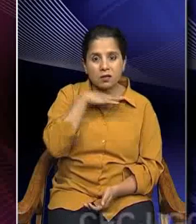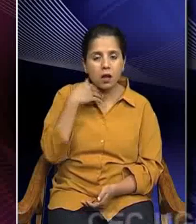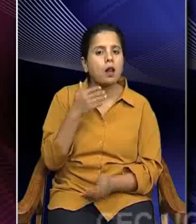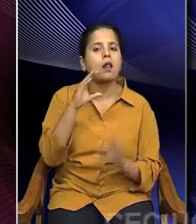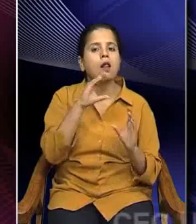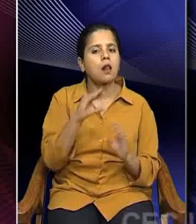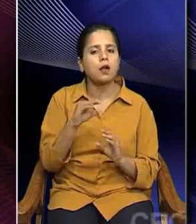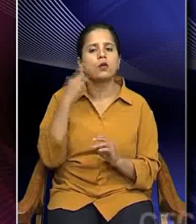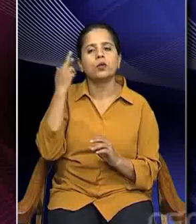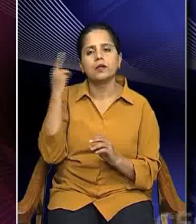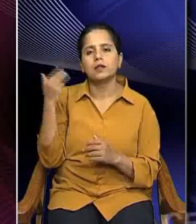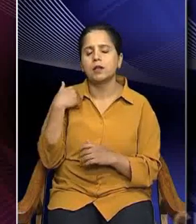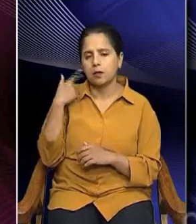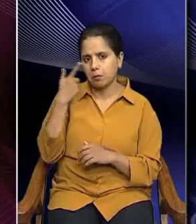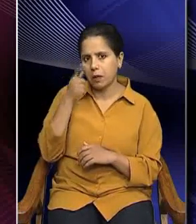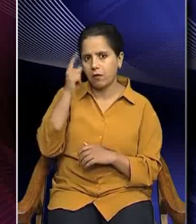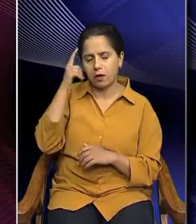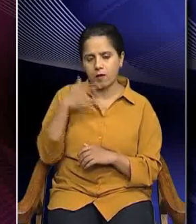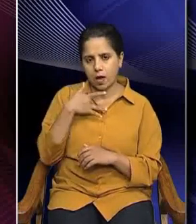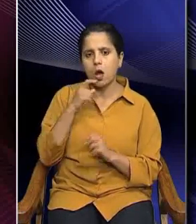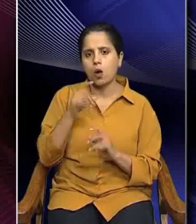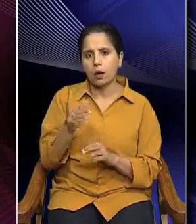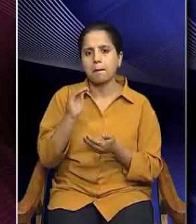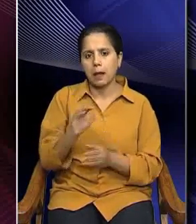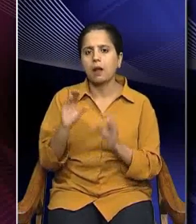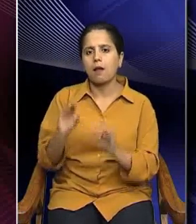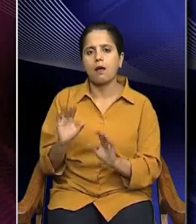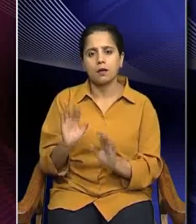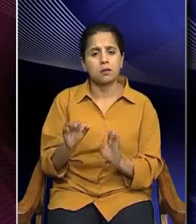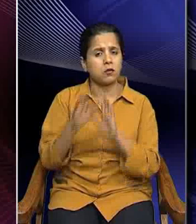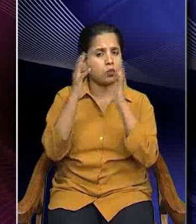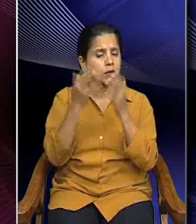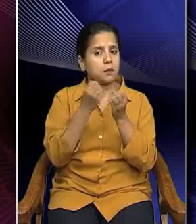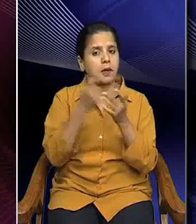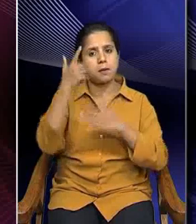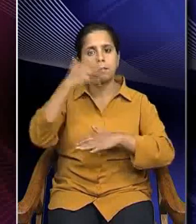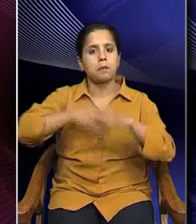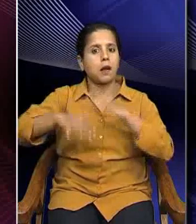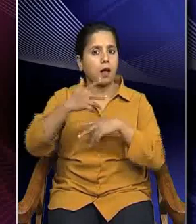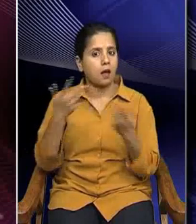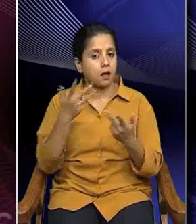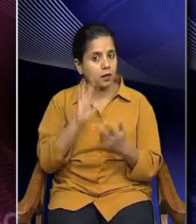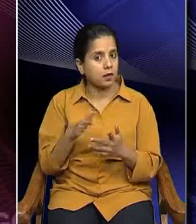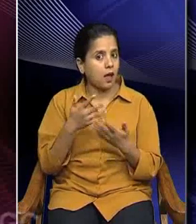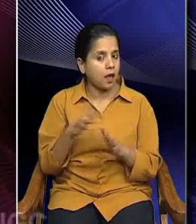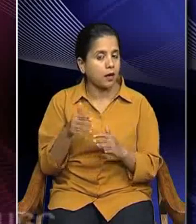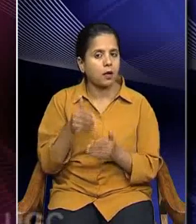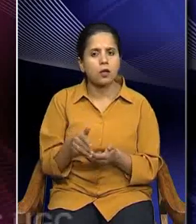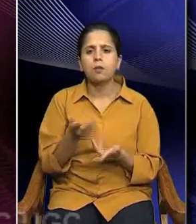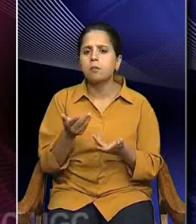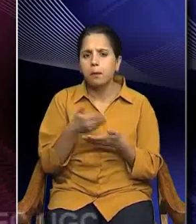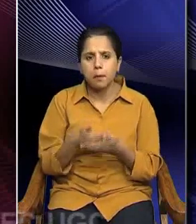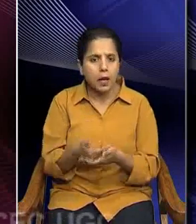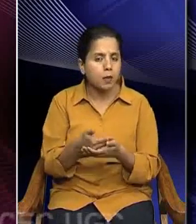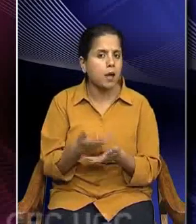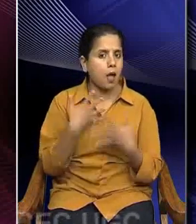allowed couples across India and many other parts of the world to plan and have fewer,